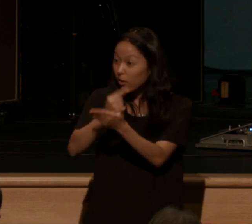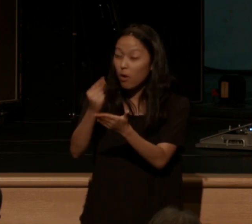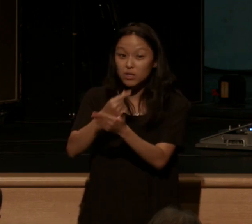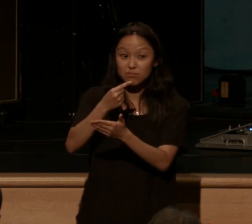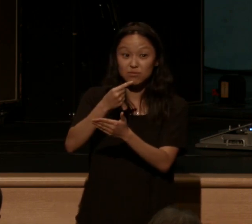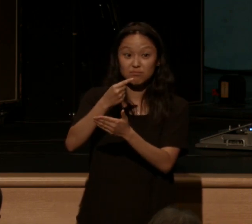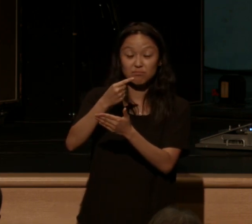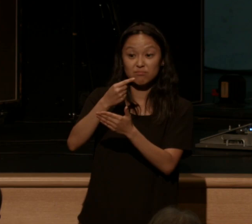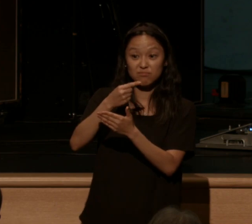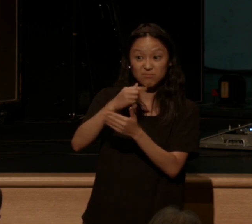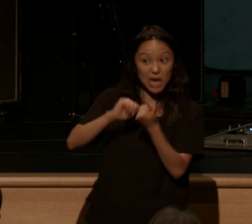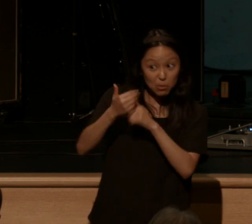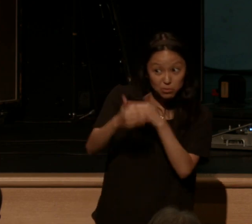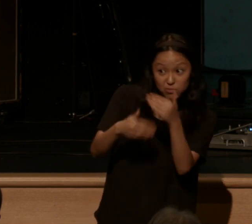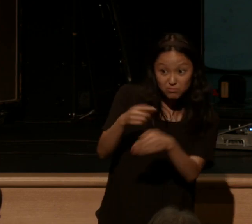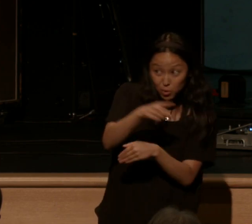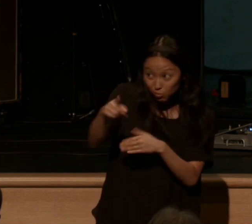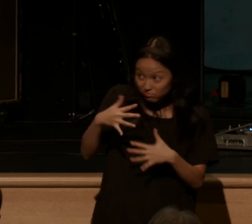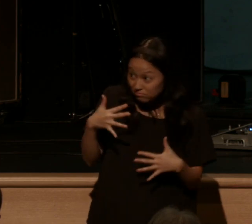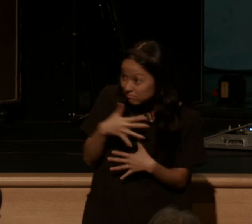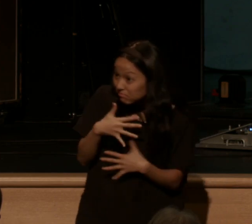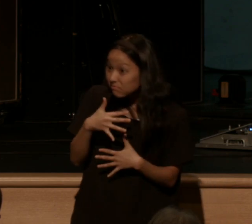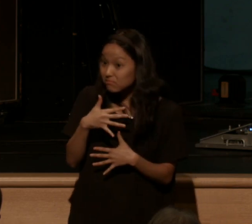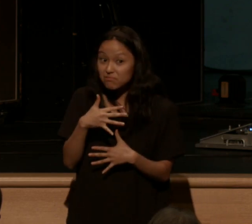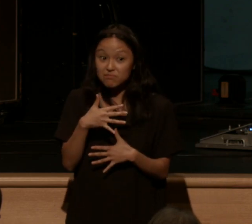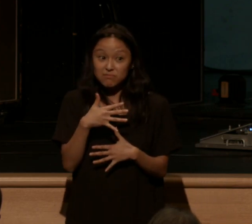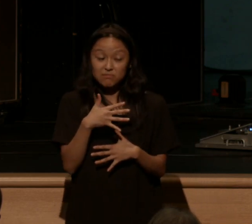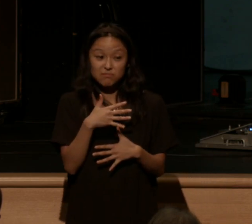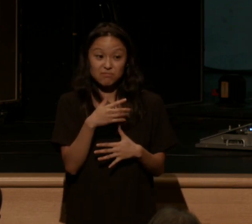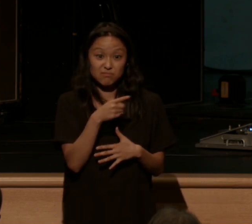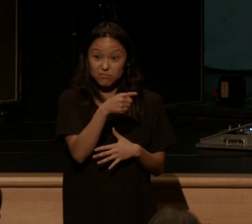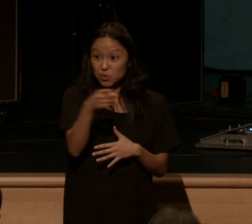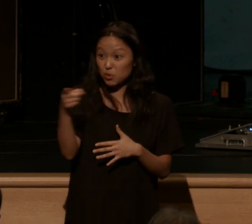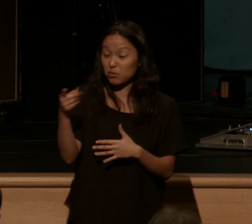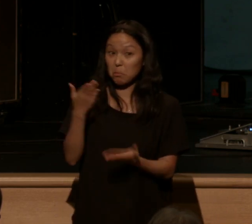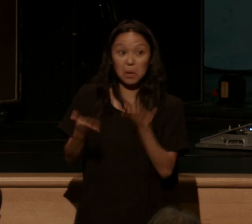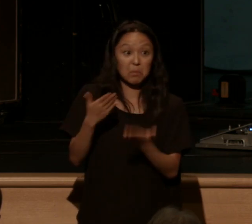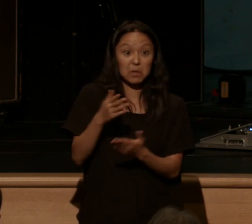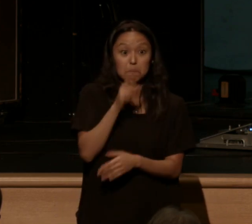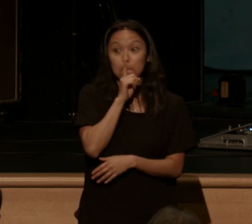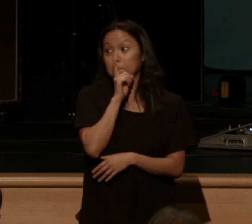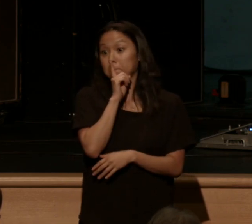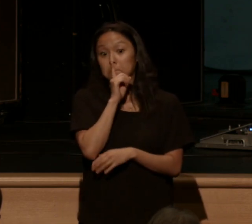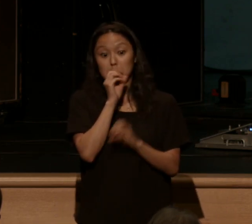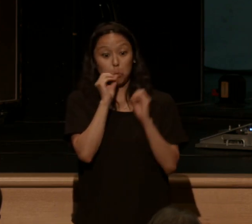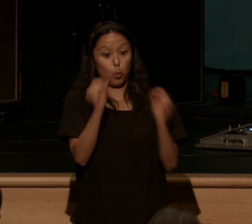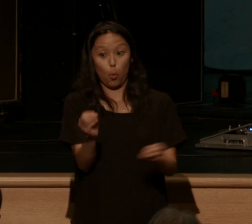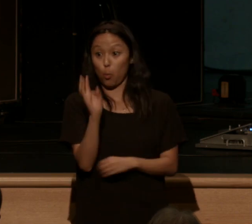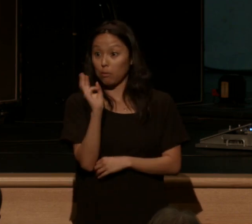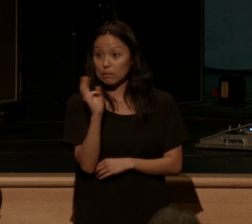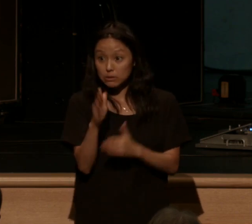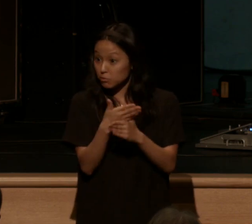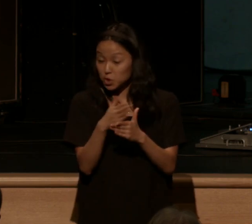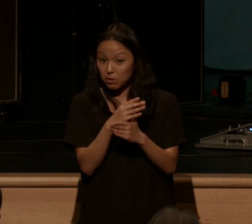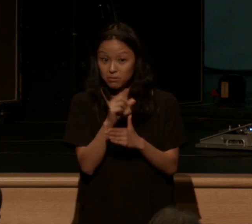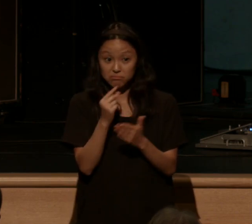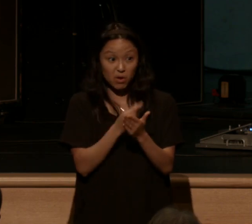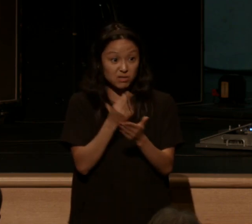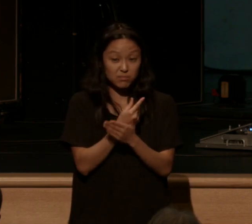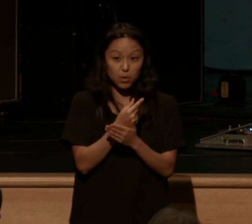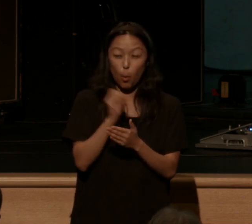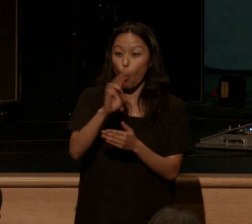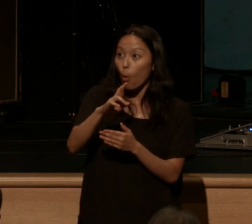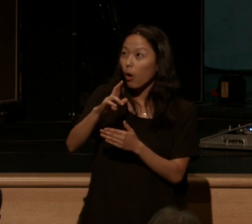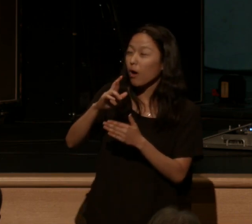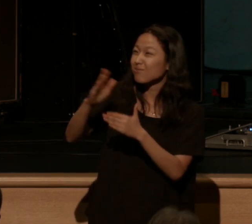Jesus? Are we afraid? Are we not witnessing at all? Are we seeking to press into the Lord and shine